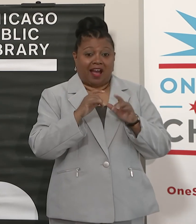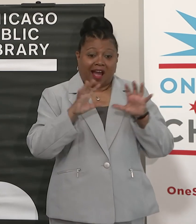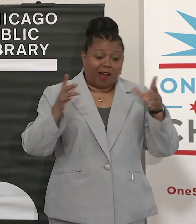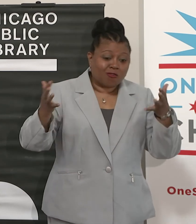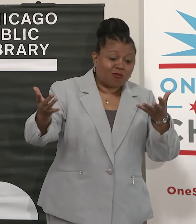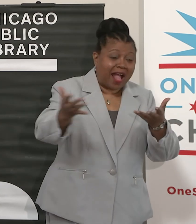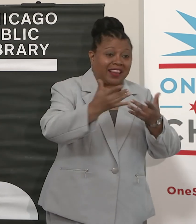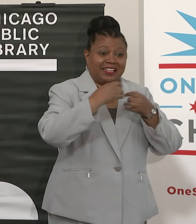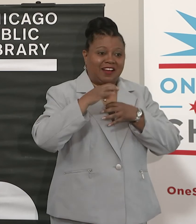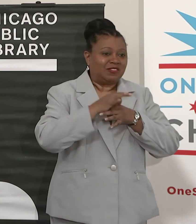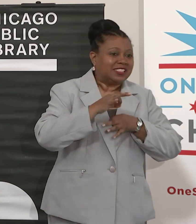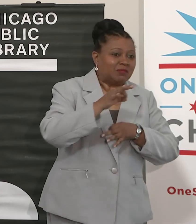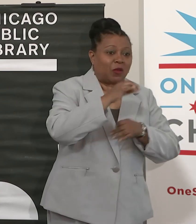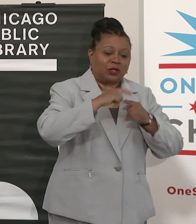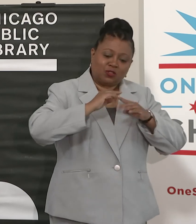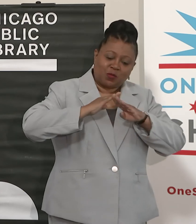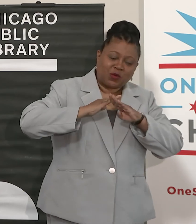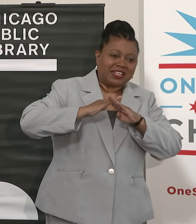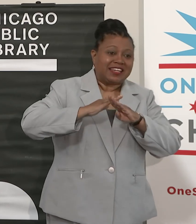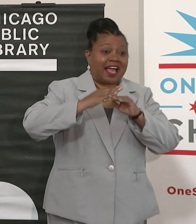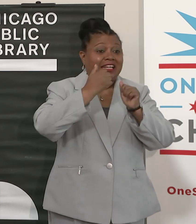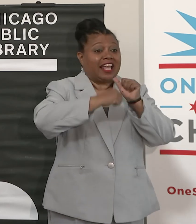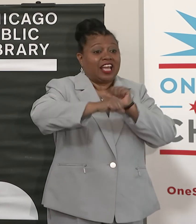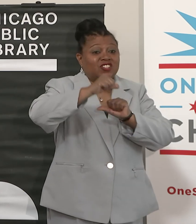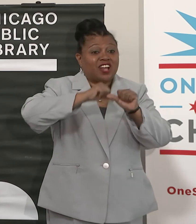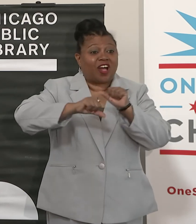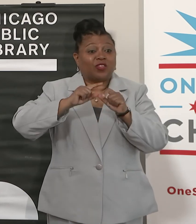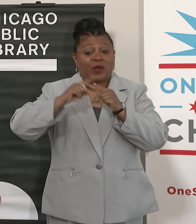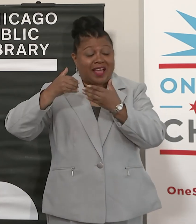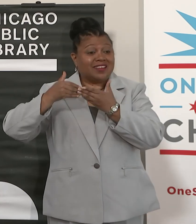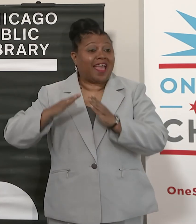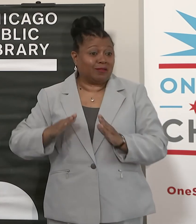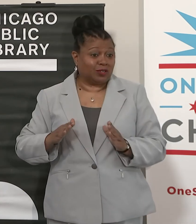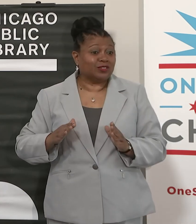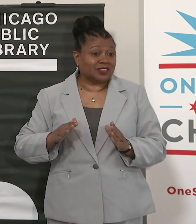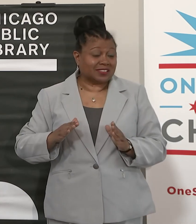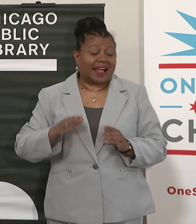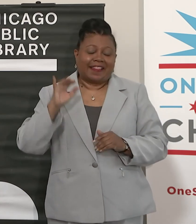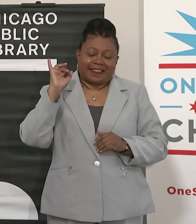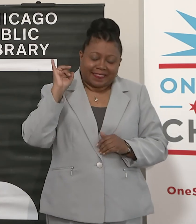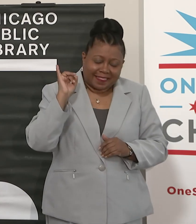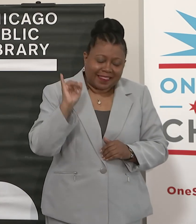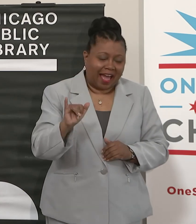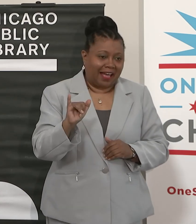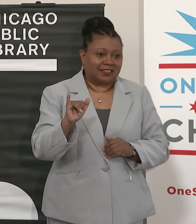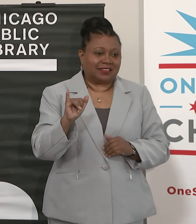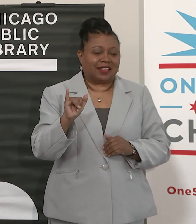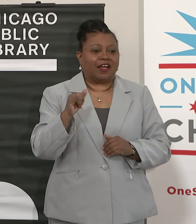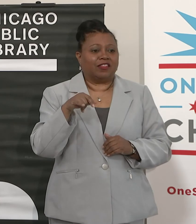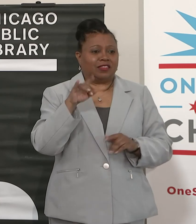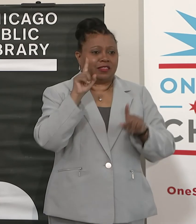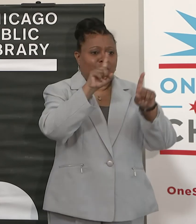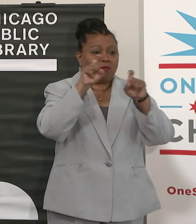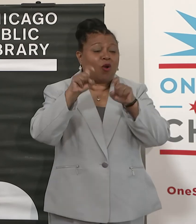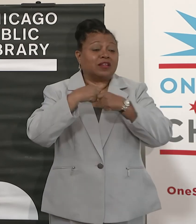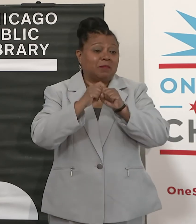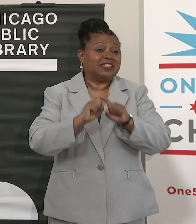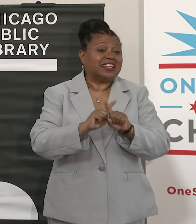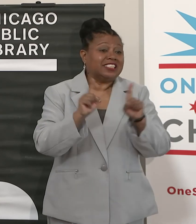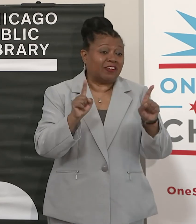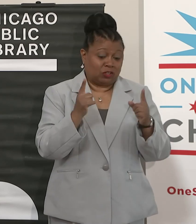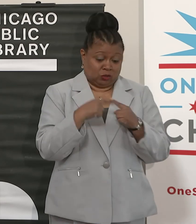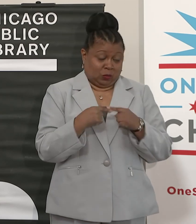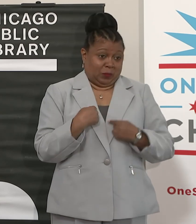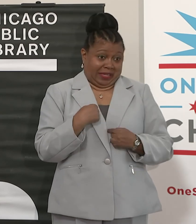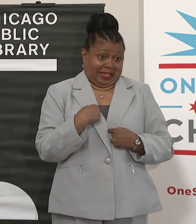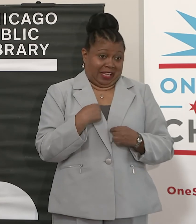of spirit to protect each other and neighbors. That's the kind of polling that makes a difference to